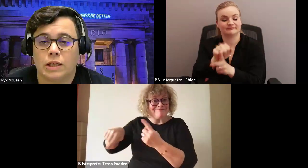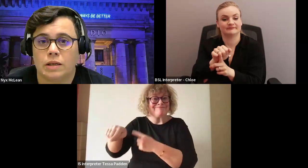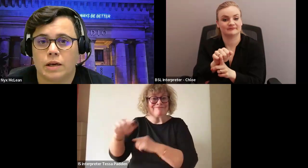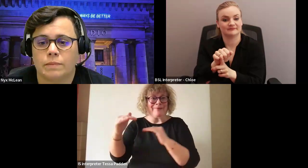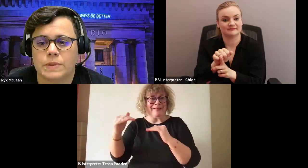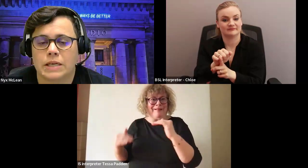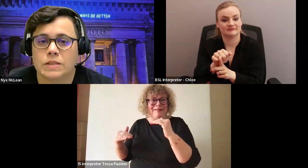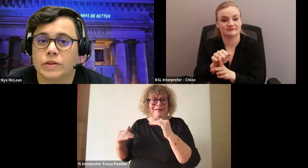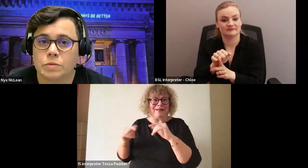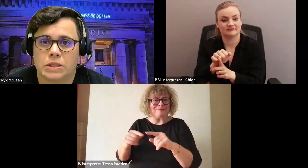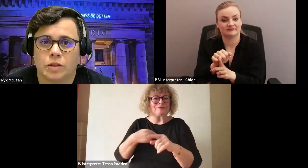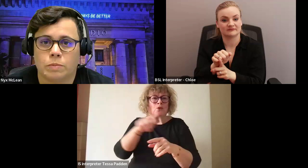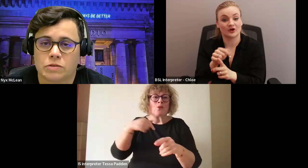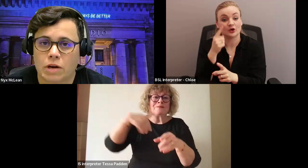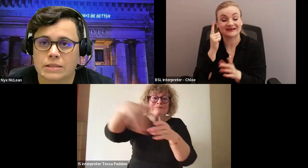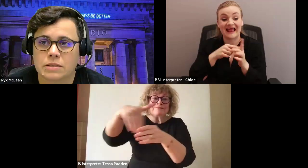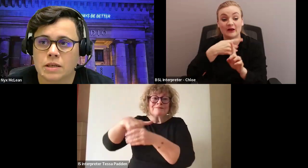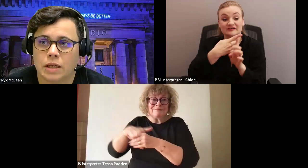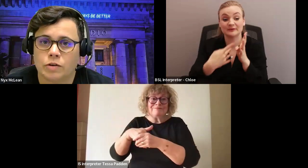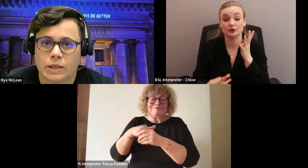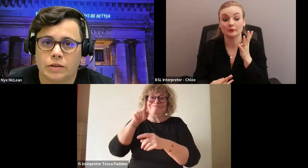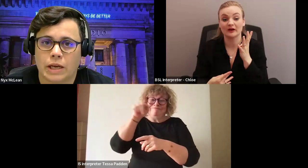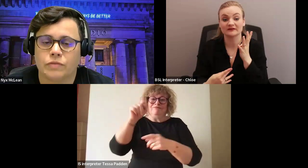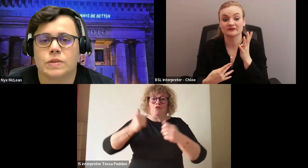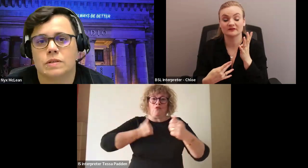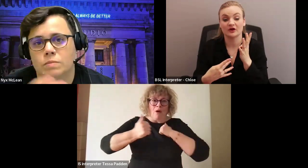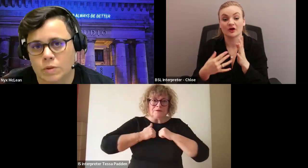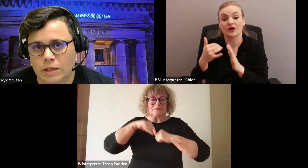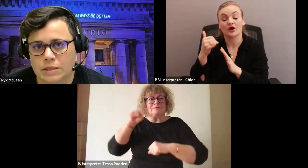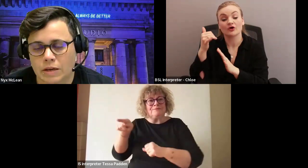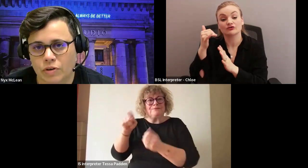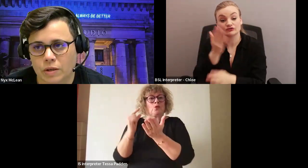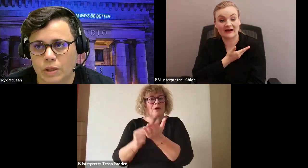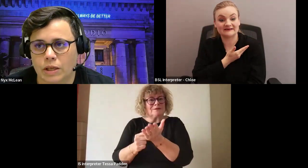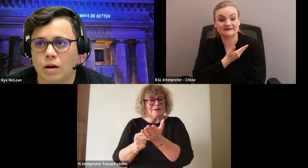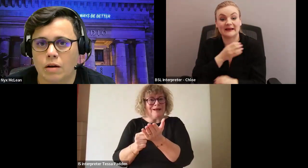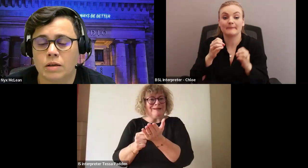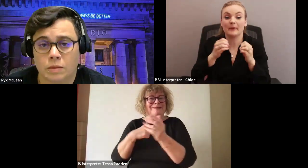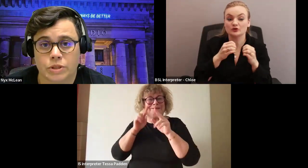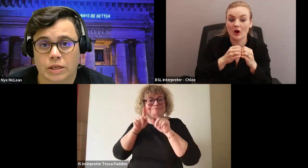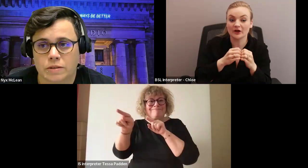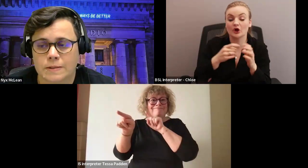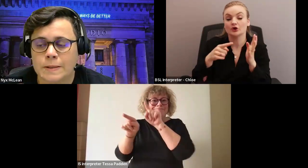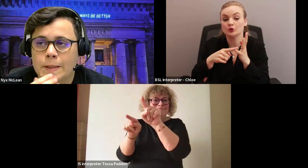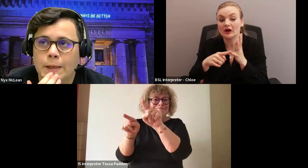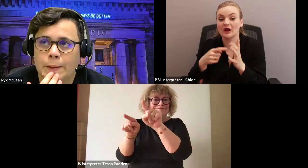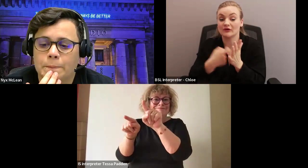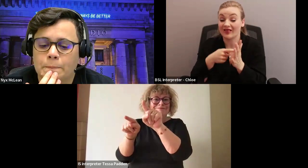with the status of LGBTQ plus rights in Rwanda and Uganda versus Botswana and South Africa, where there are